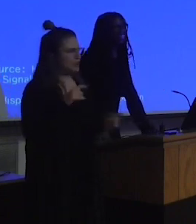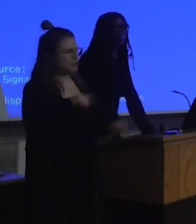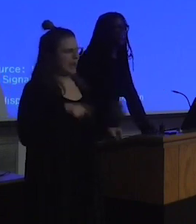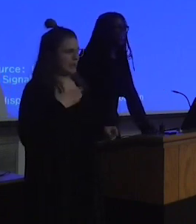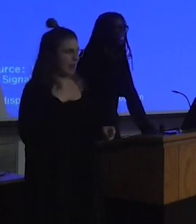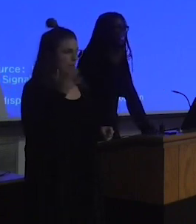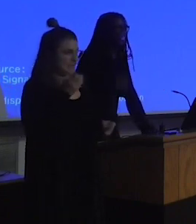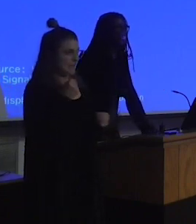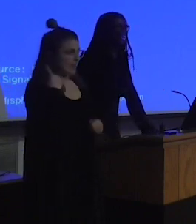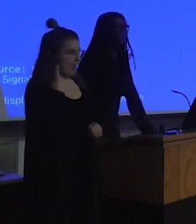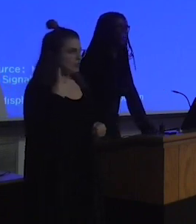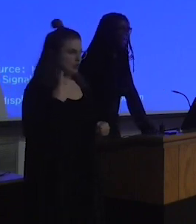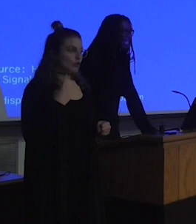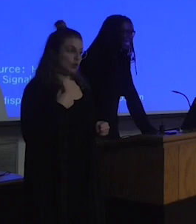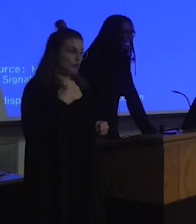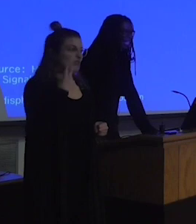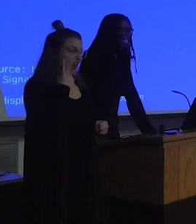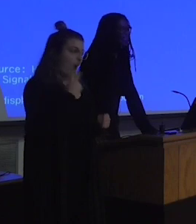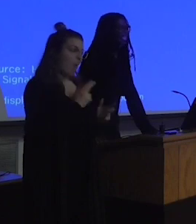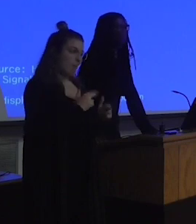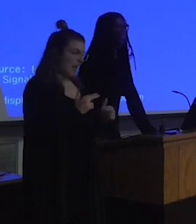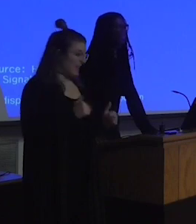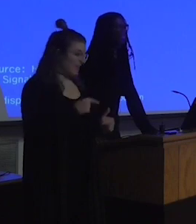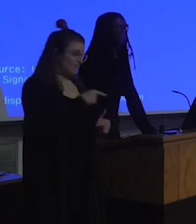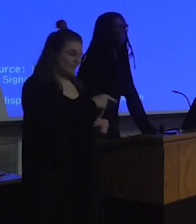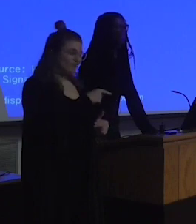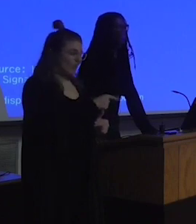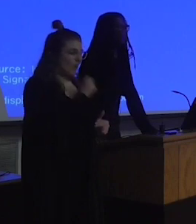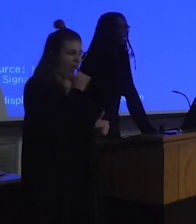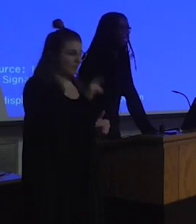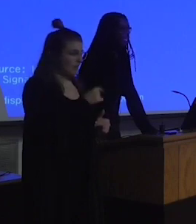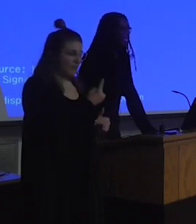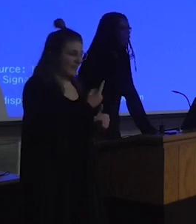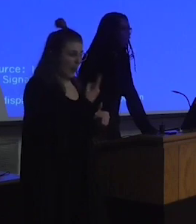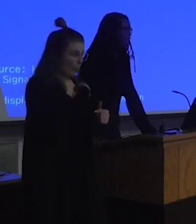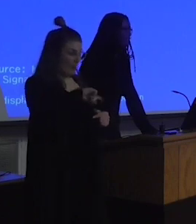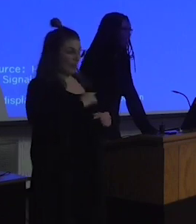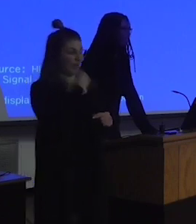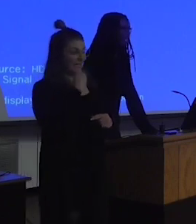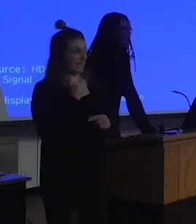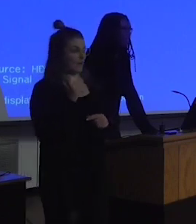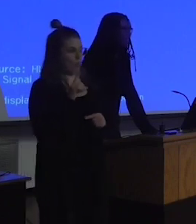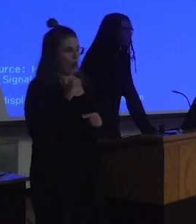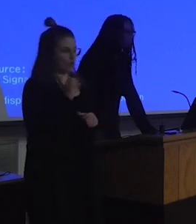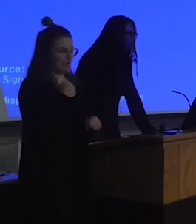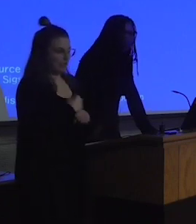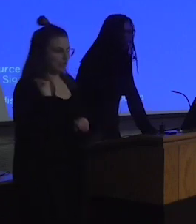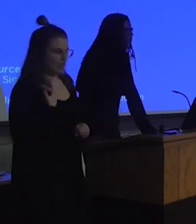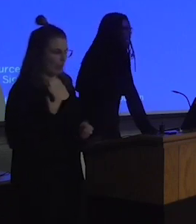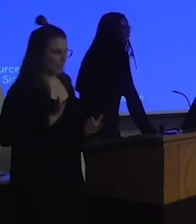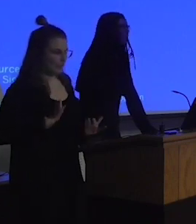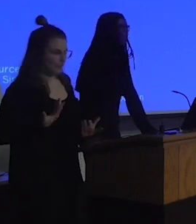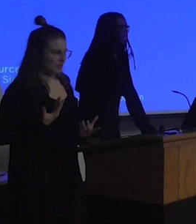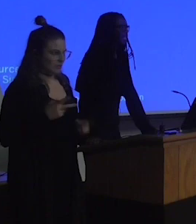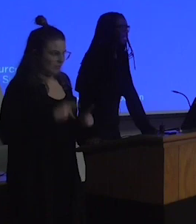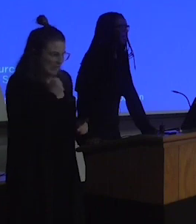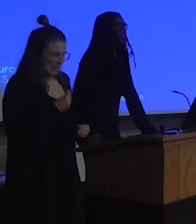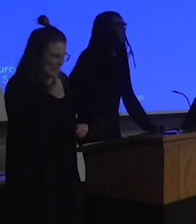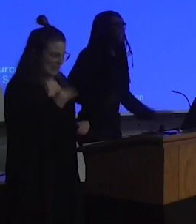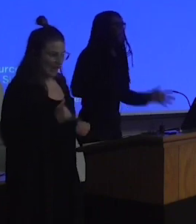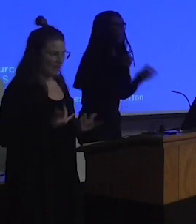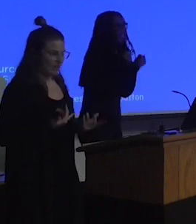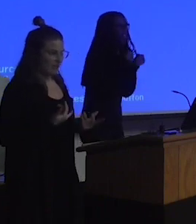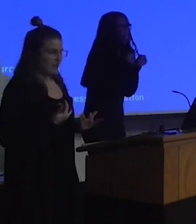presentation last year, you've already seen, bacon isn't even something that we were eating 100 years ago. Bacon was,